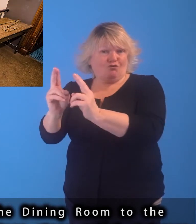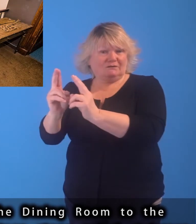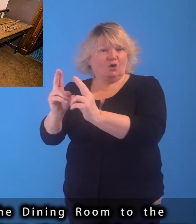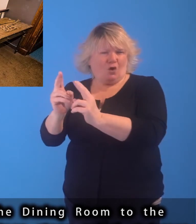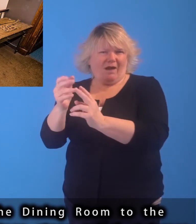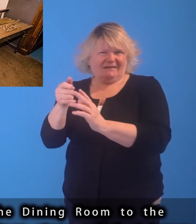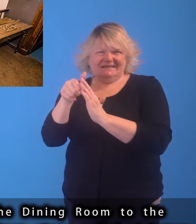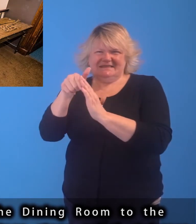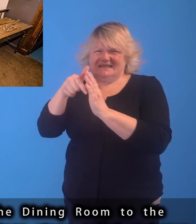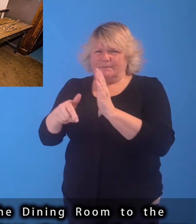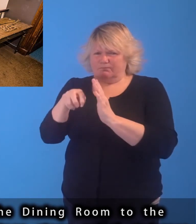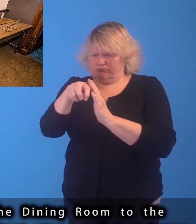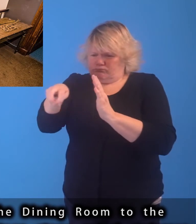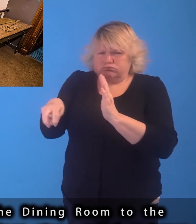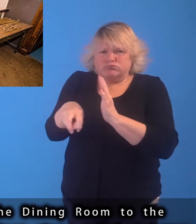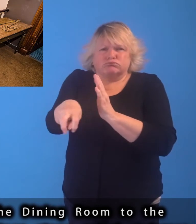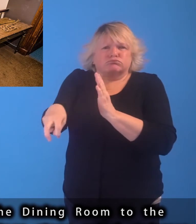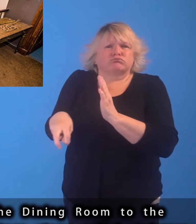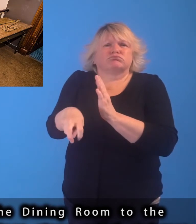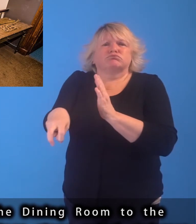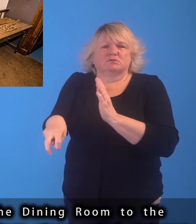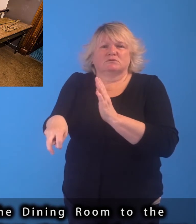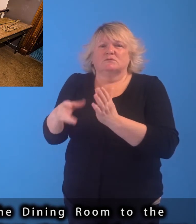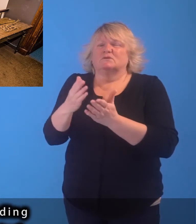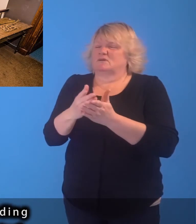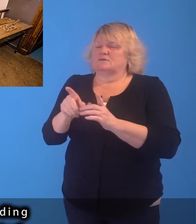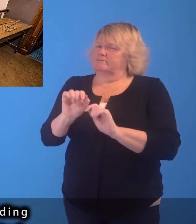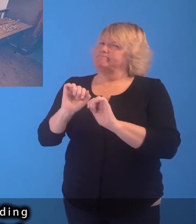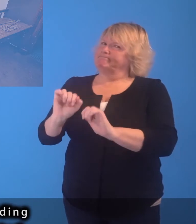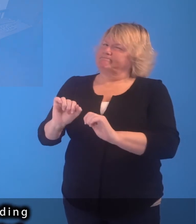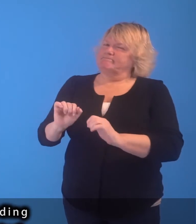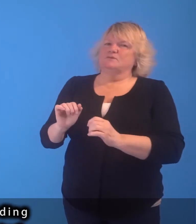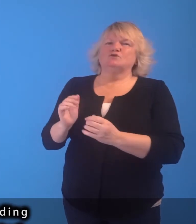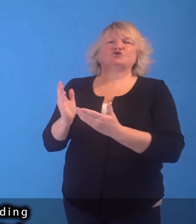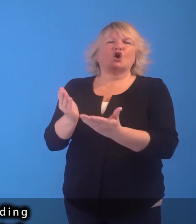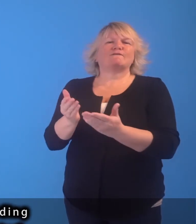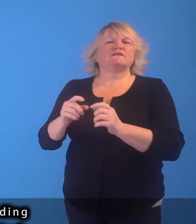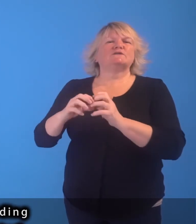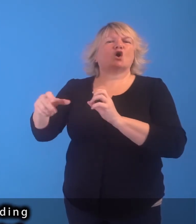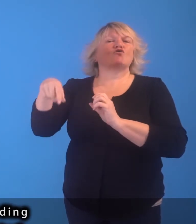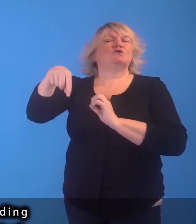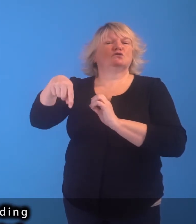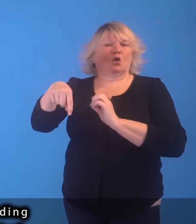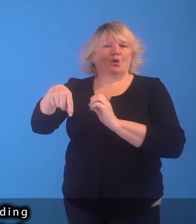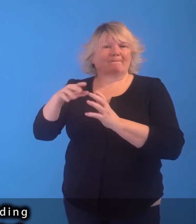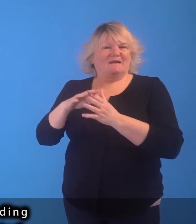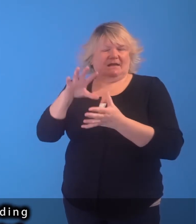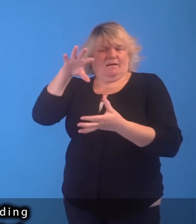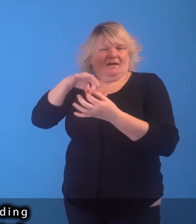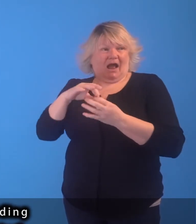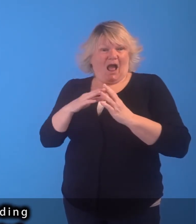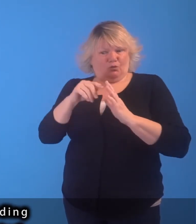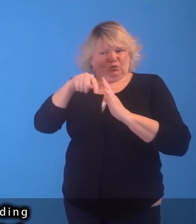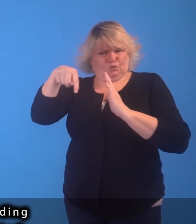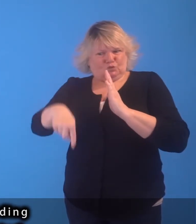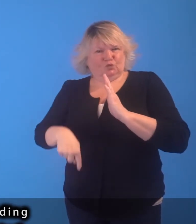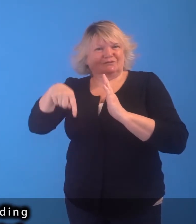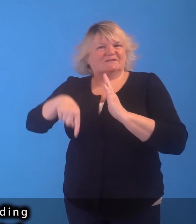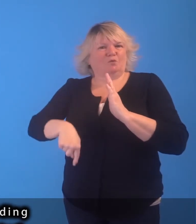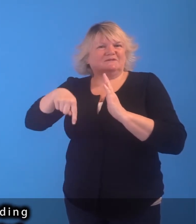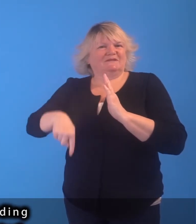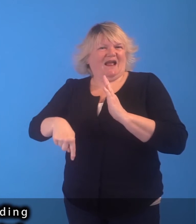The case was decorated when they moved to Lauriston, so that the French style matched the style of the